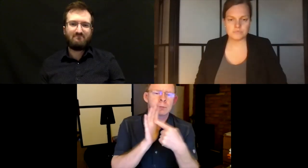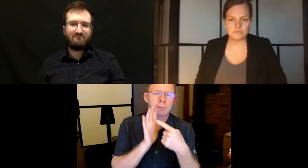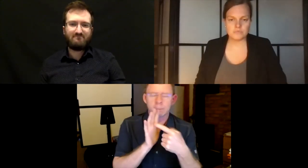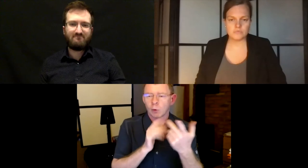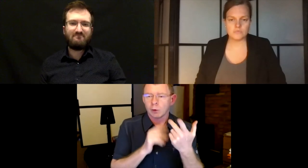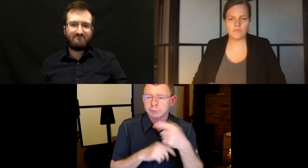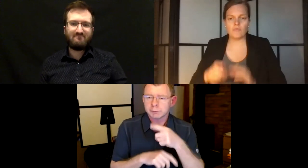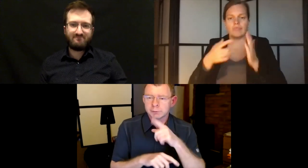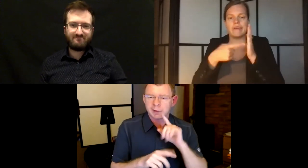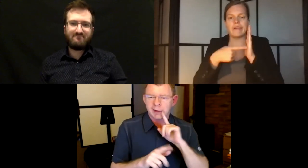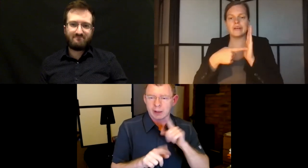doing.